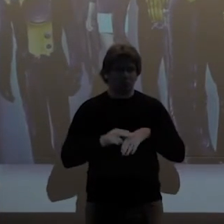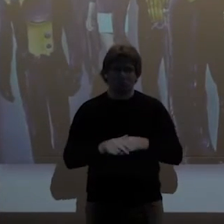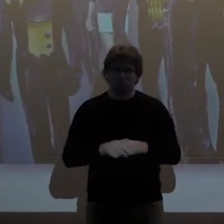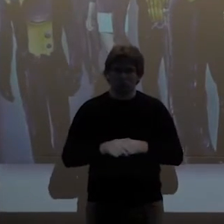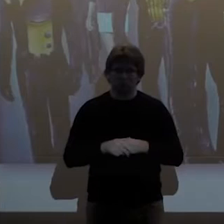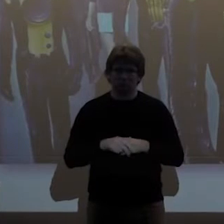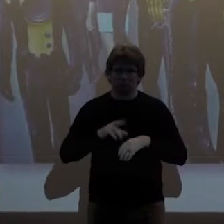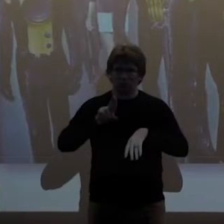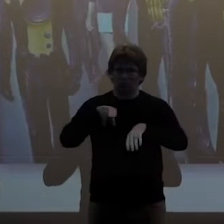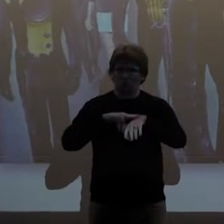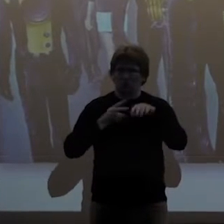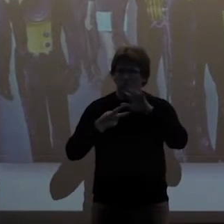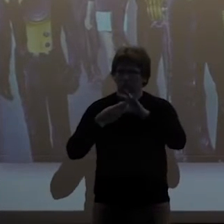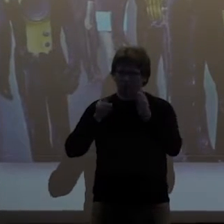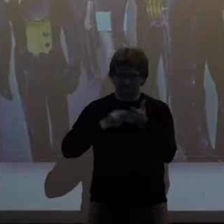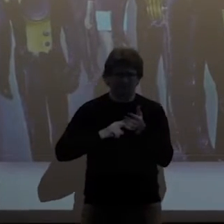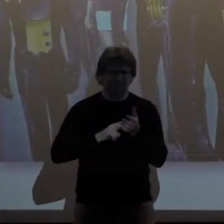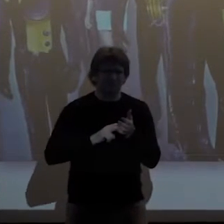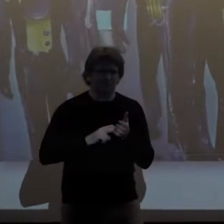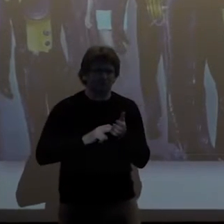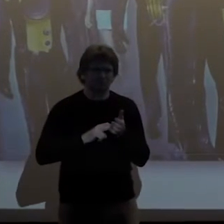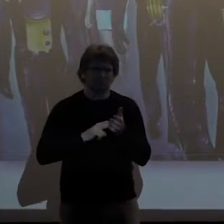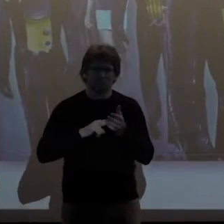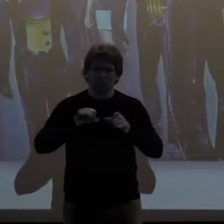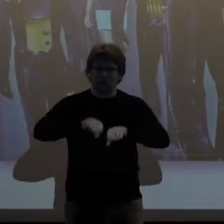My definition of normal